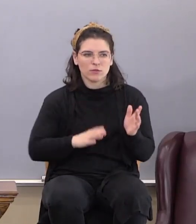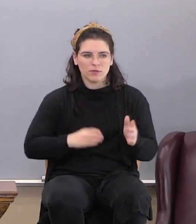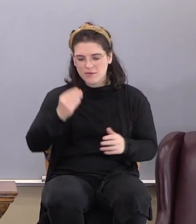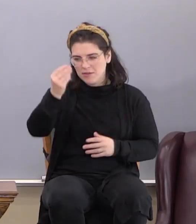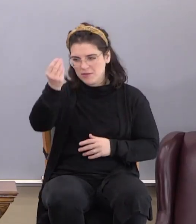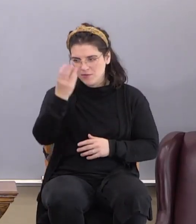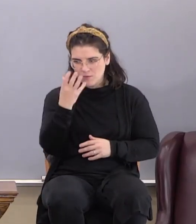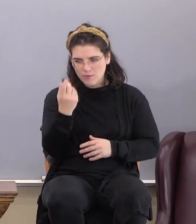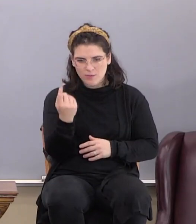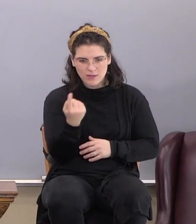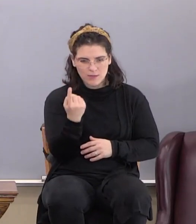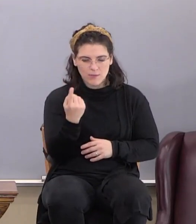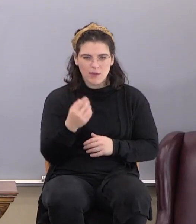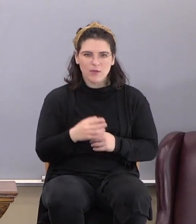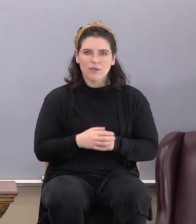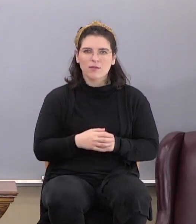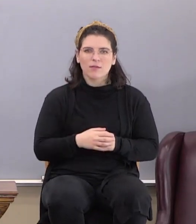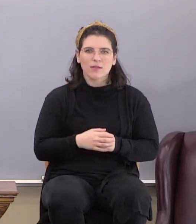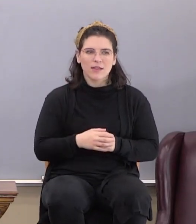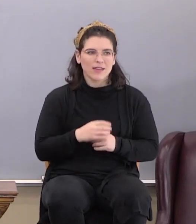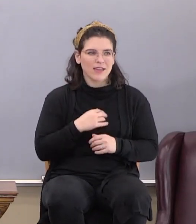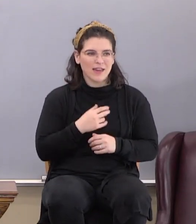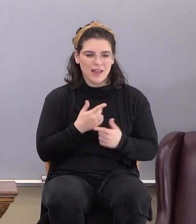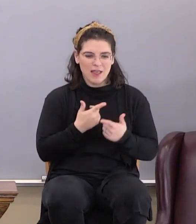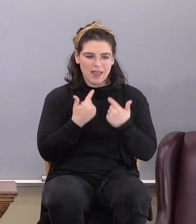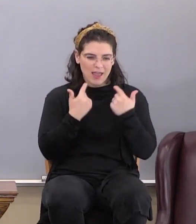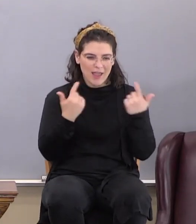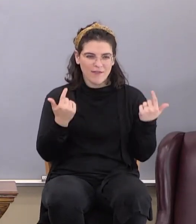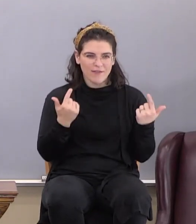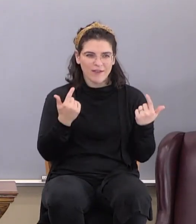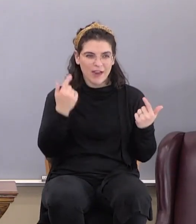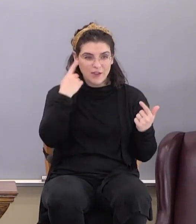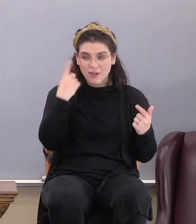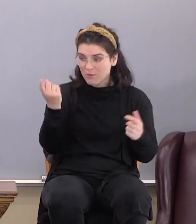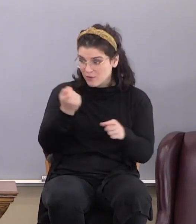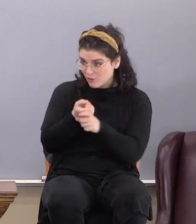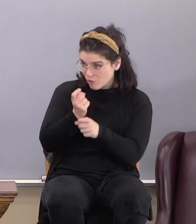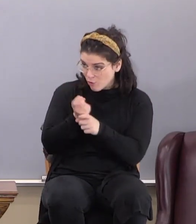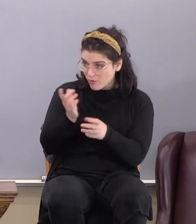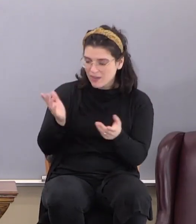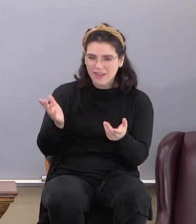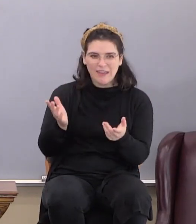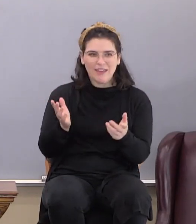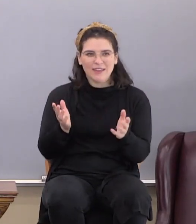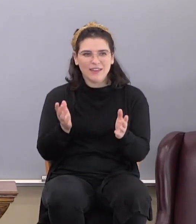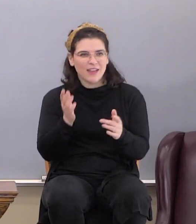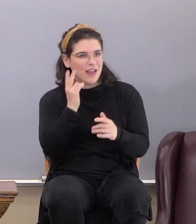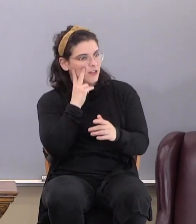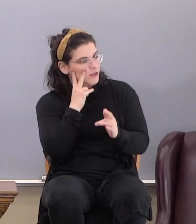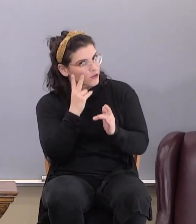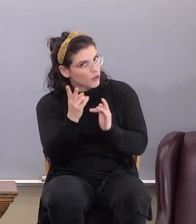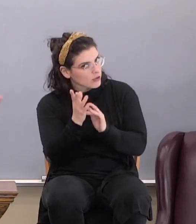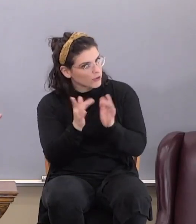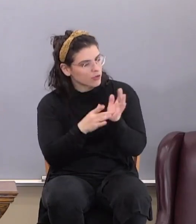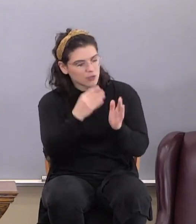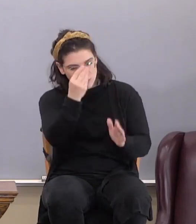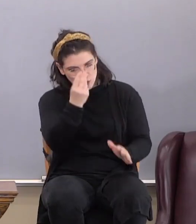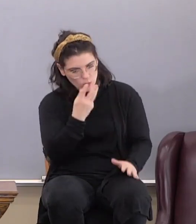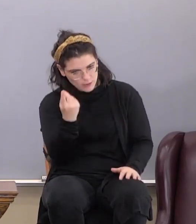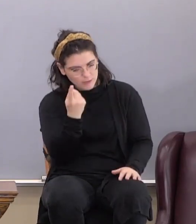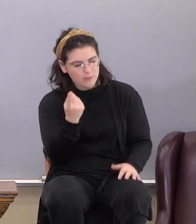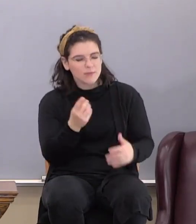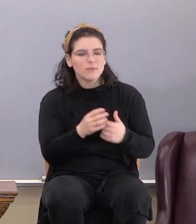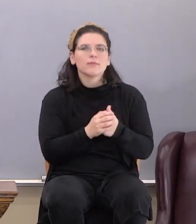something. And you know, I kind of giggled. I thought he was joking, okay? I saw Jesus, and he told me something,